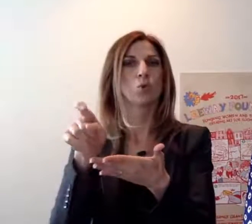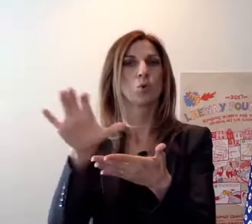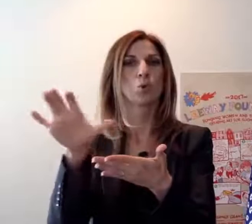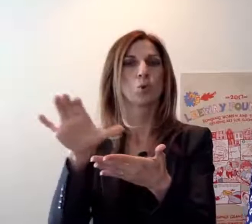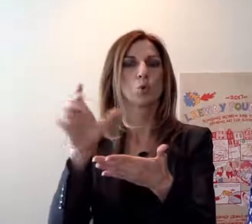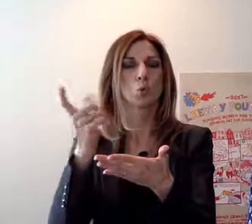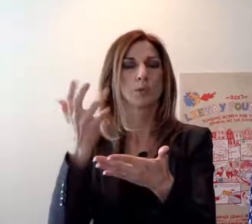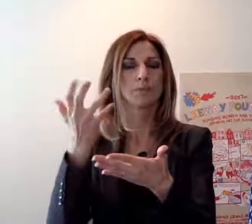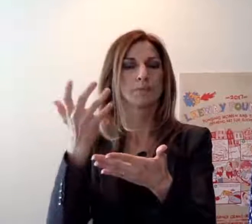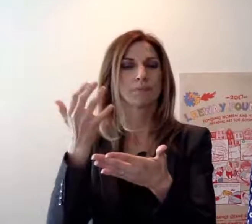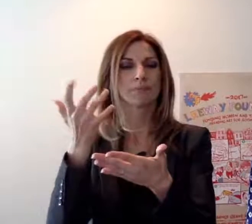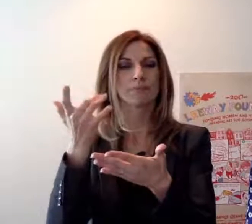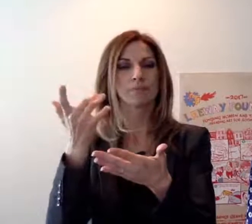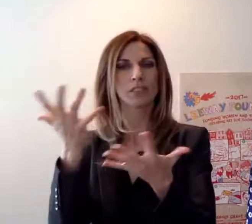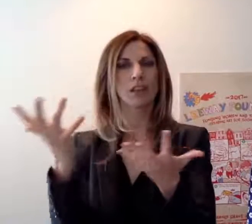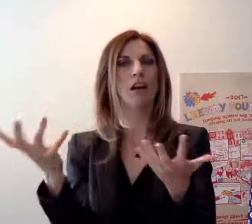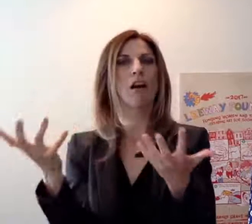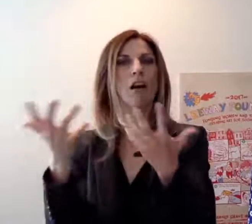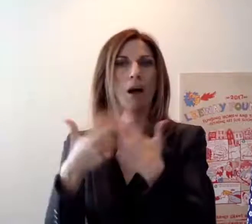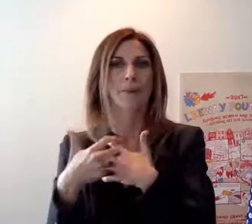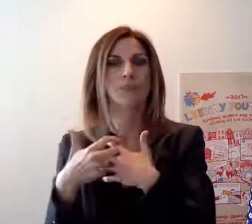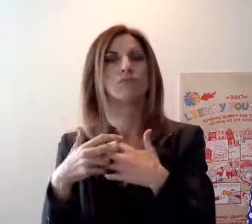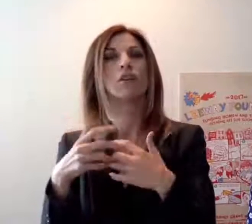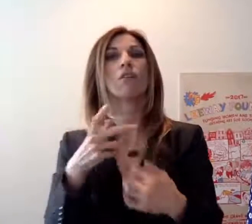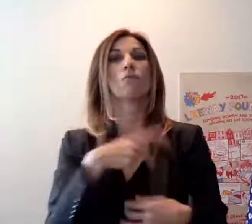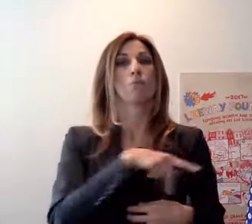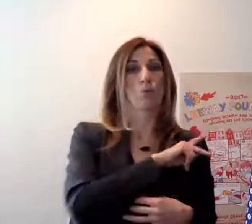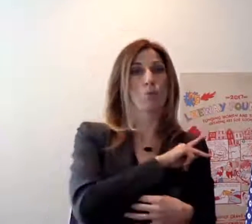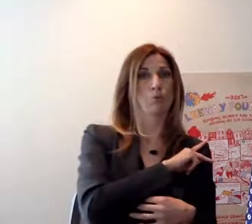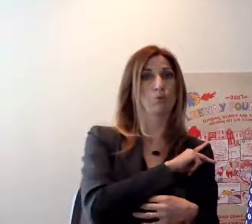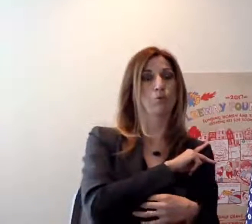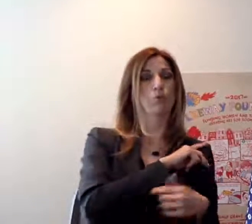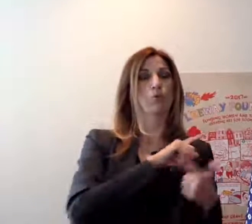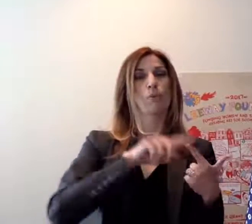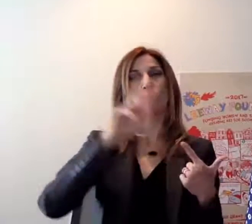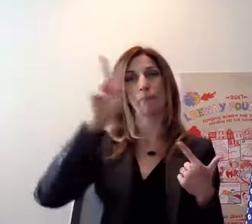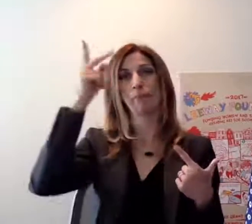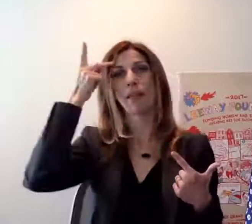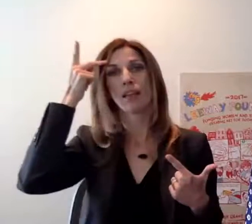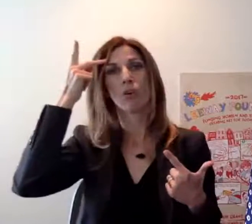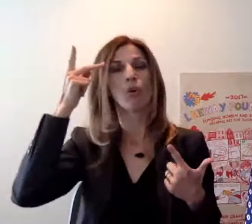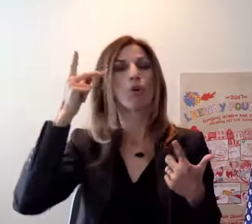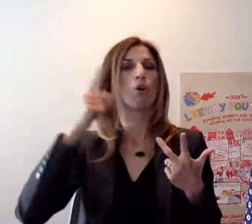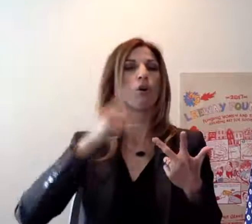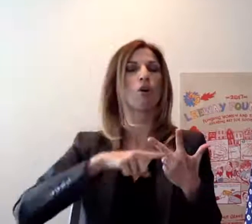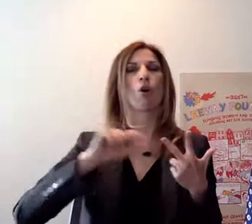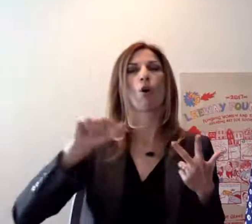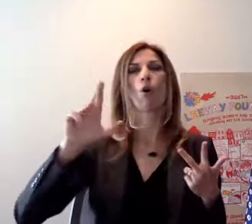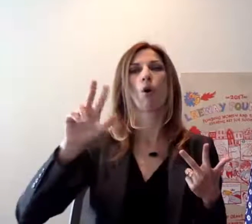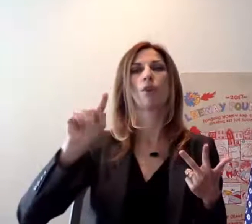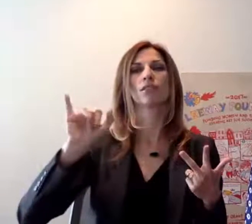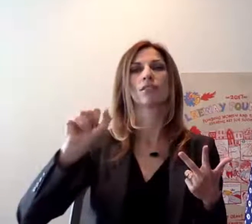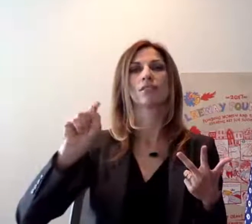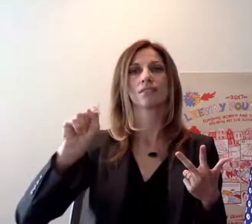do a combination of personal, political, and